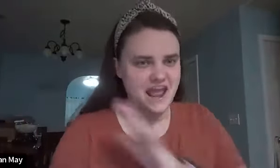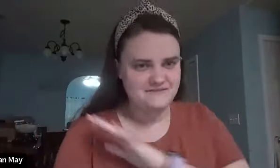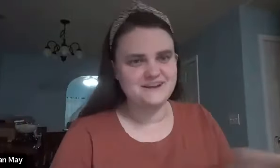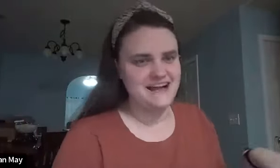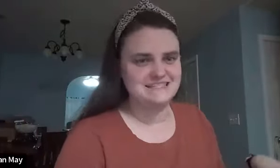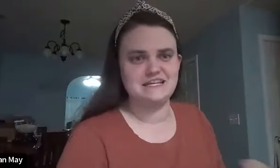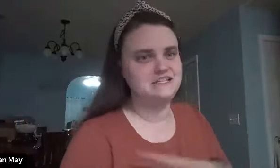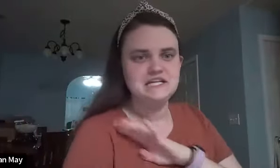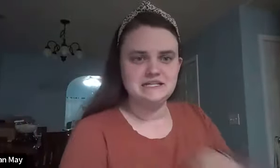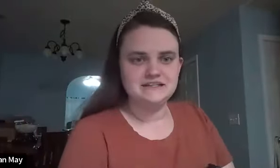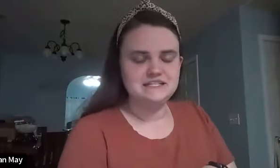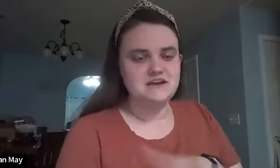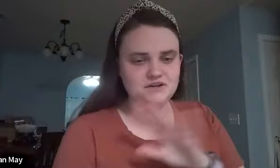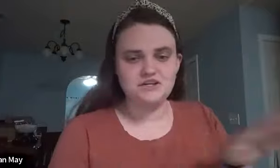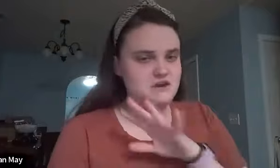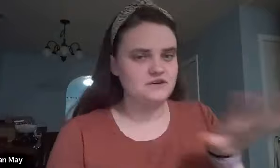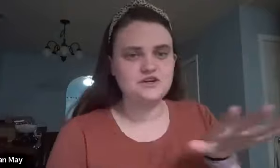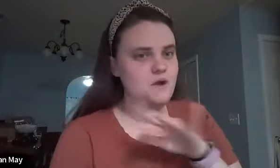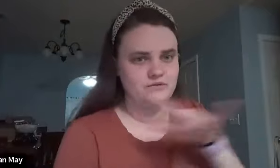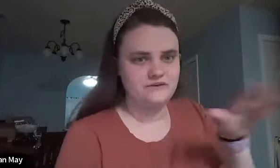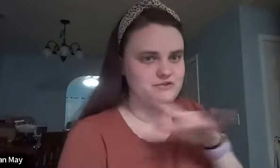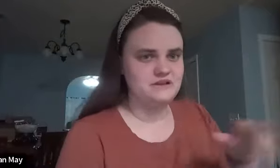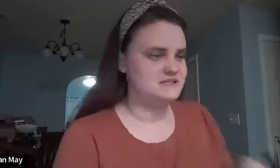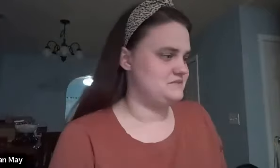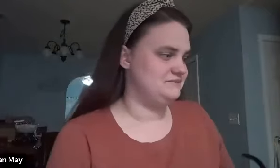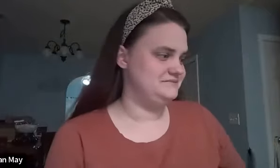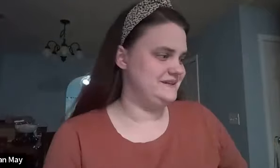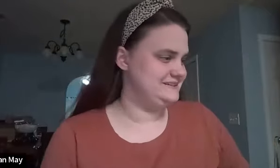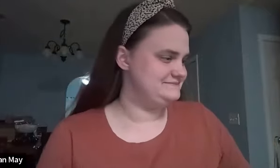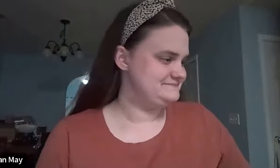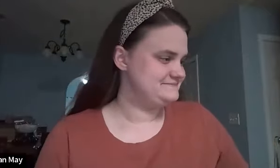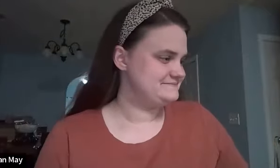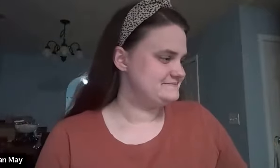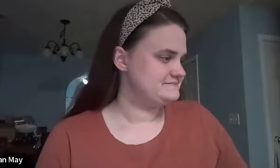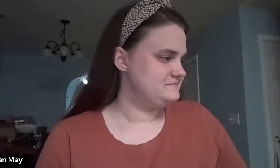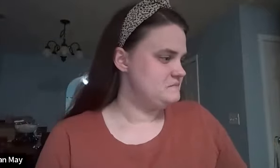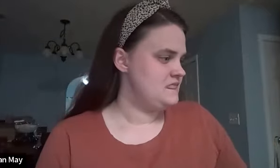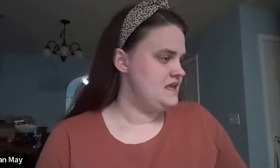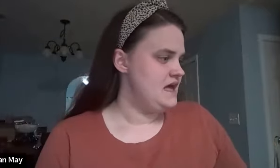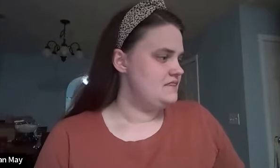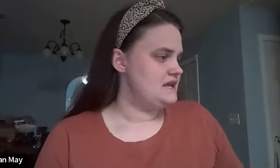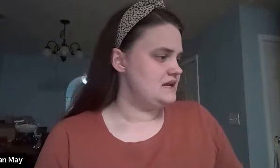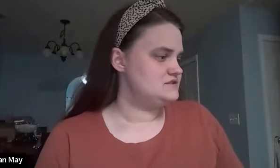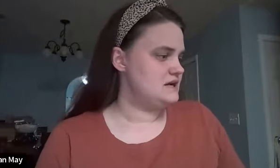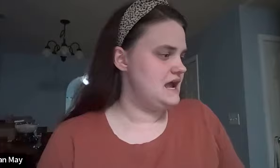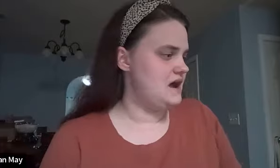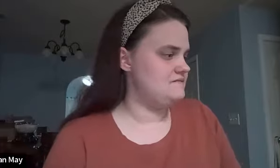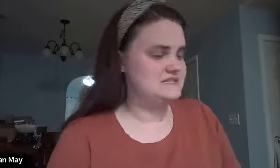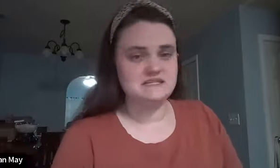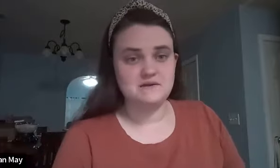every class is like, you're never gonna go wrong with fingerspelling something. The next one I have is the sign